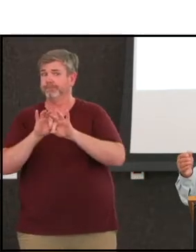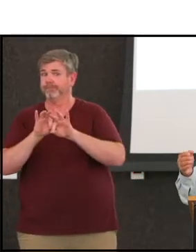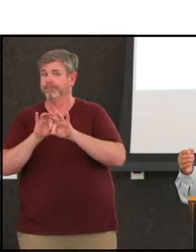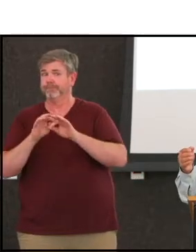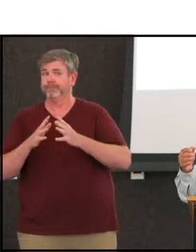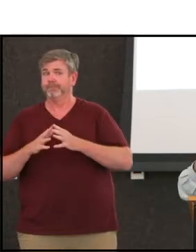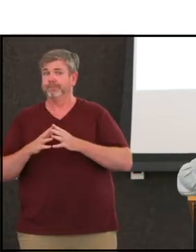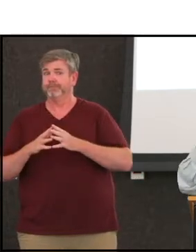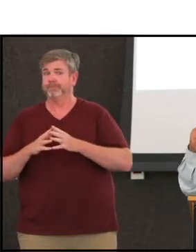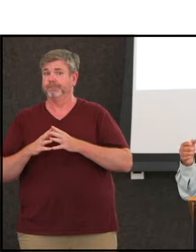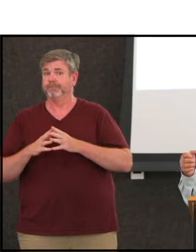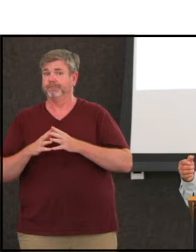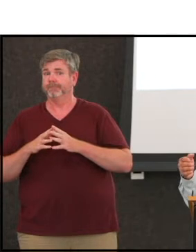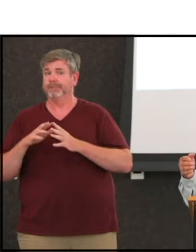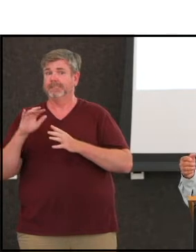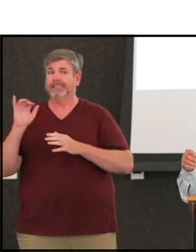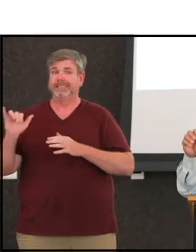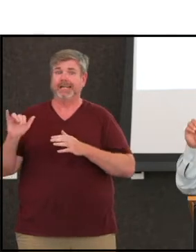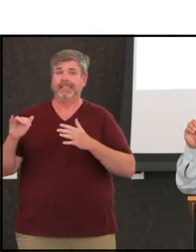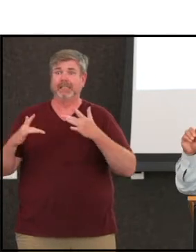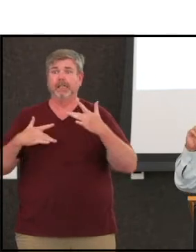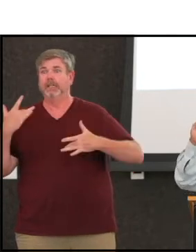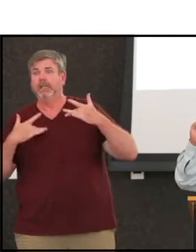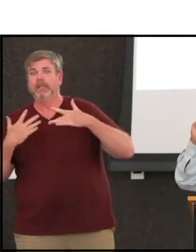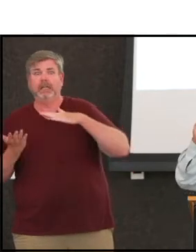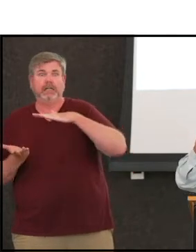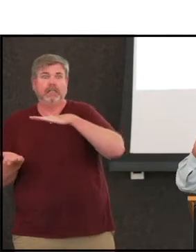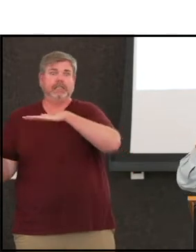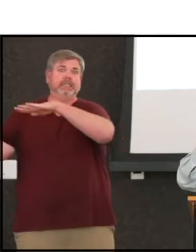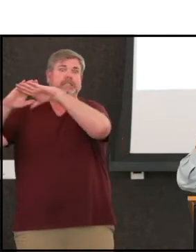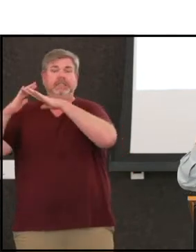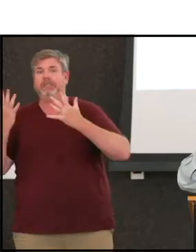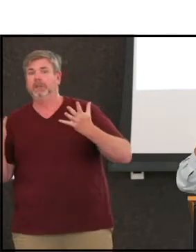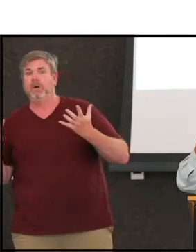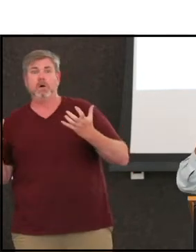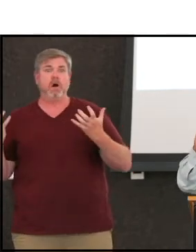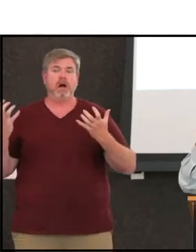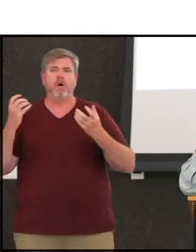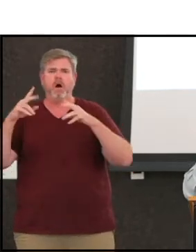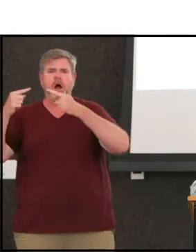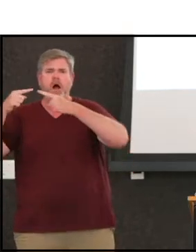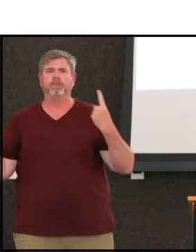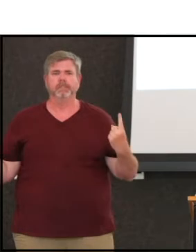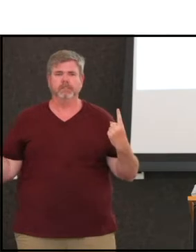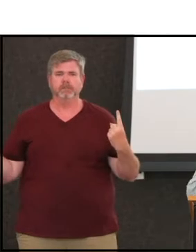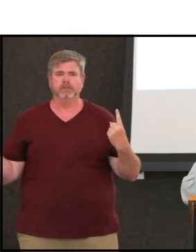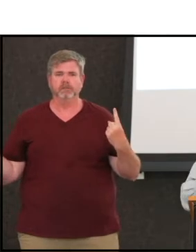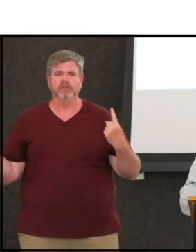hyperarousal state or hyperactivity. These drugs, in general again, but we're talking also